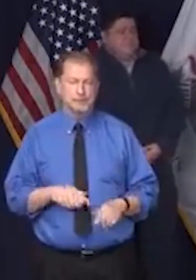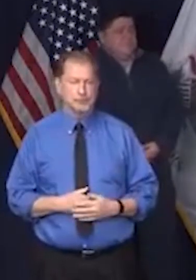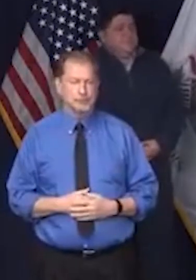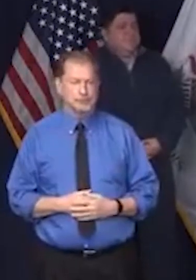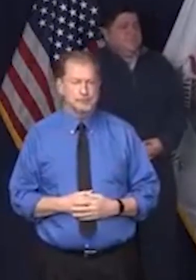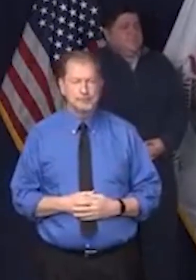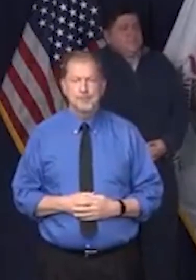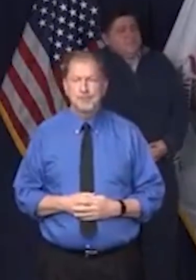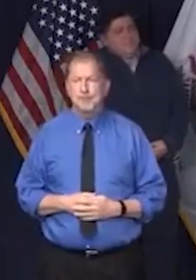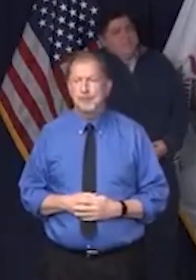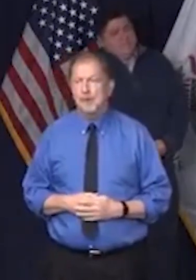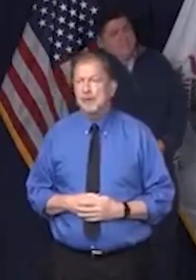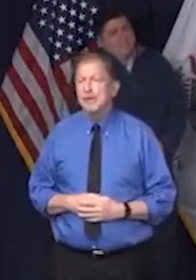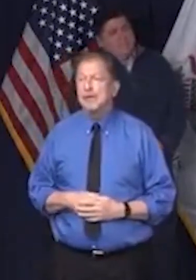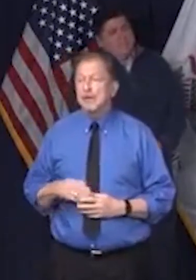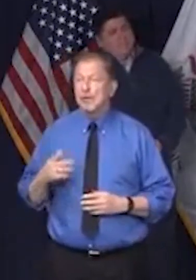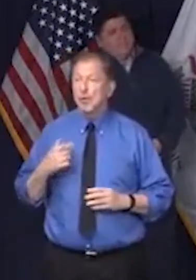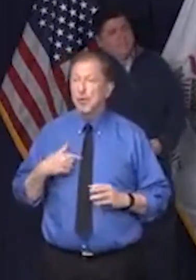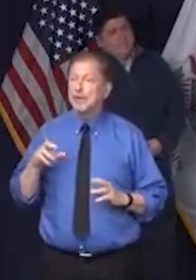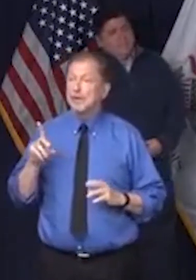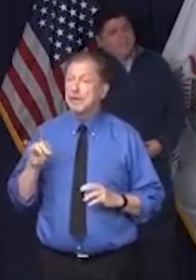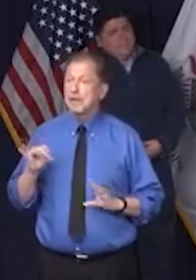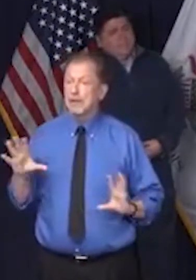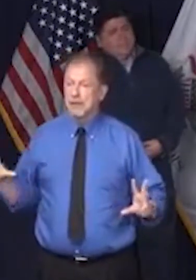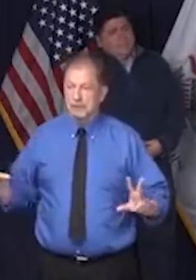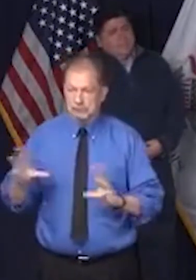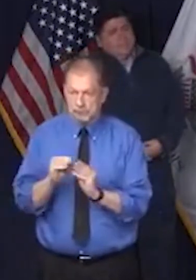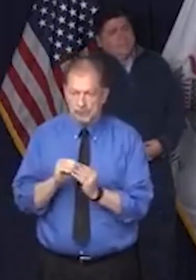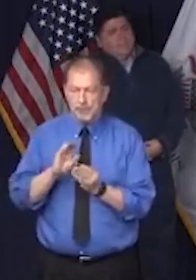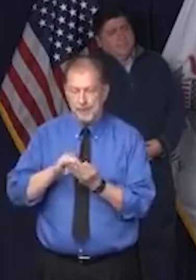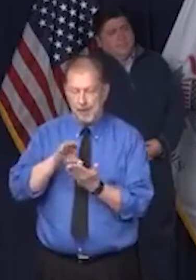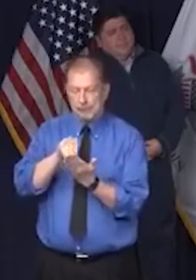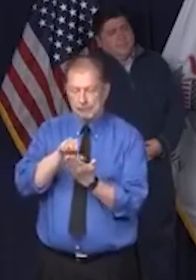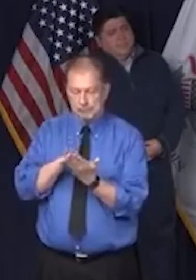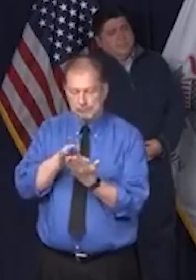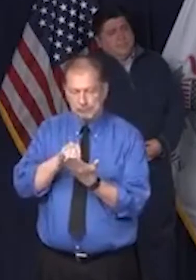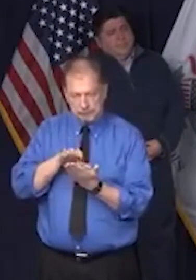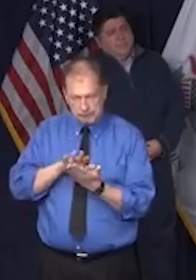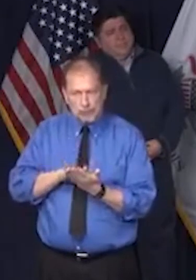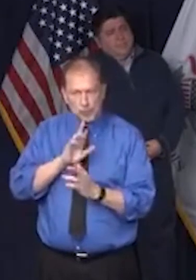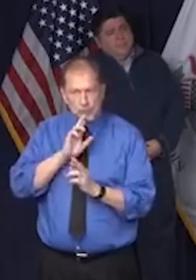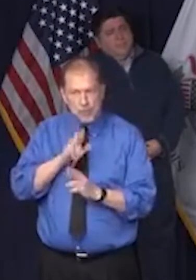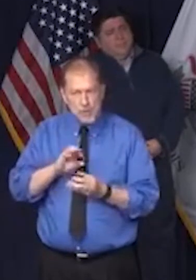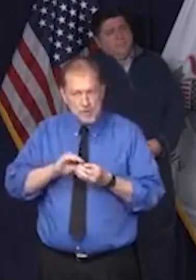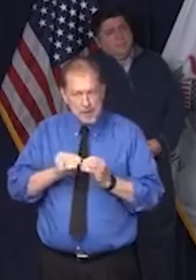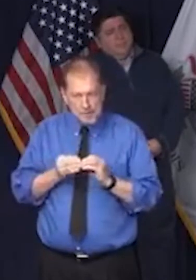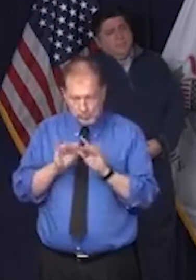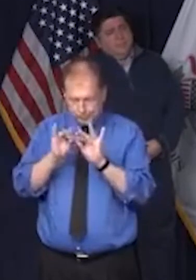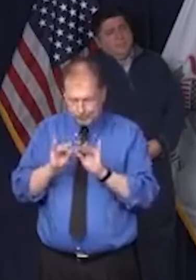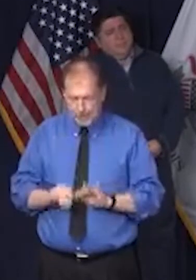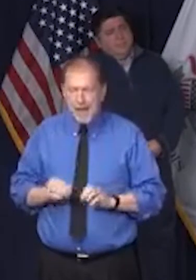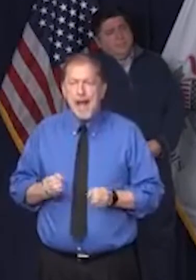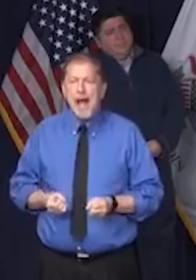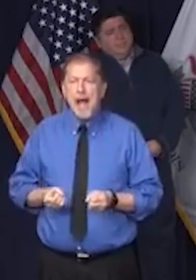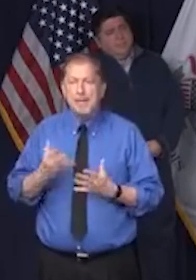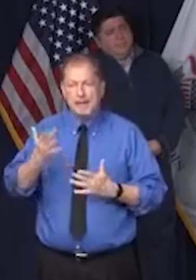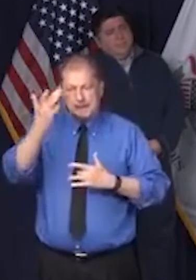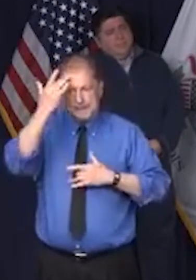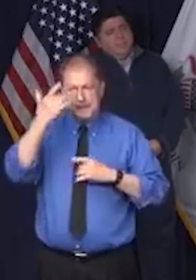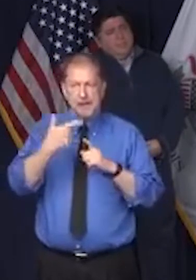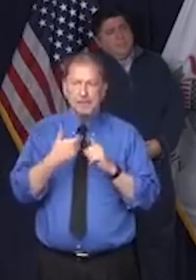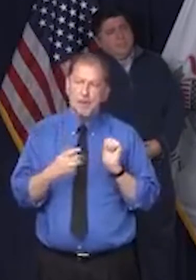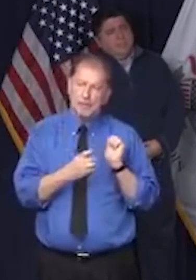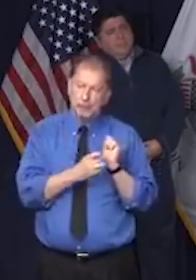So we have all of those numbers in our database. Our INEDS database is populated with the information from our local county